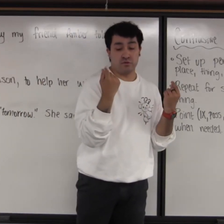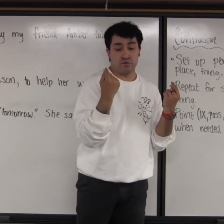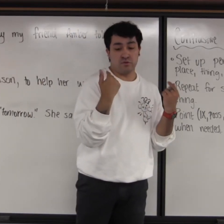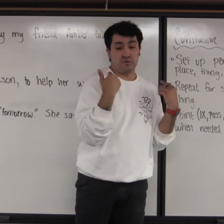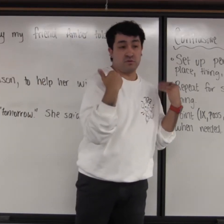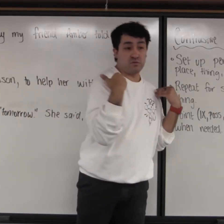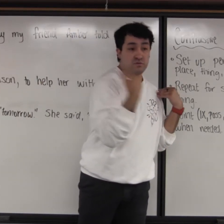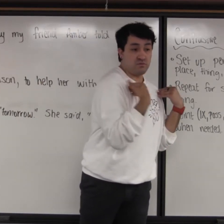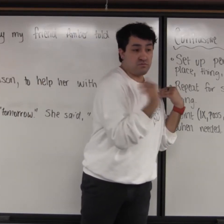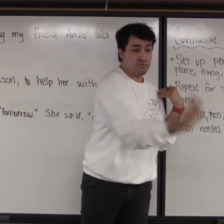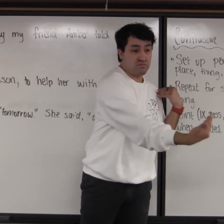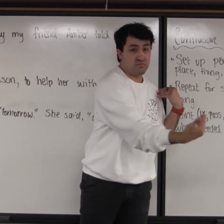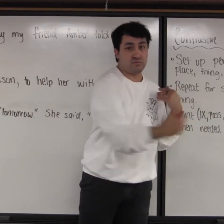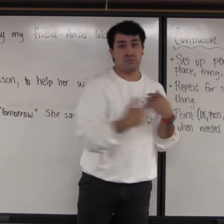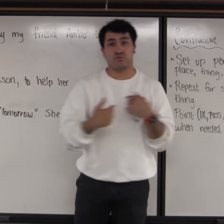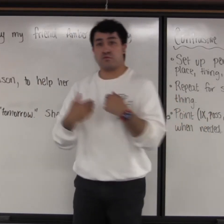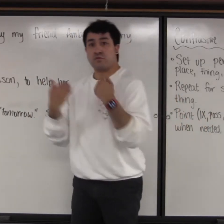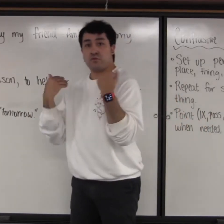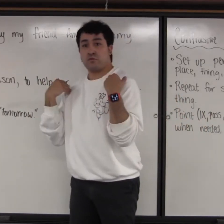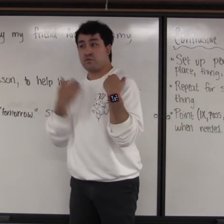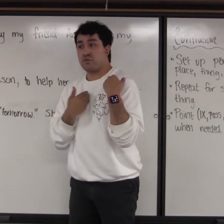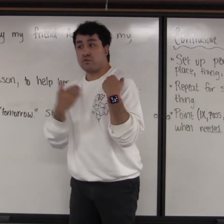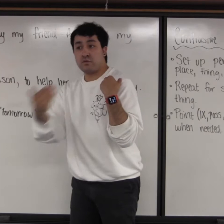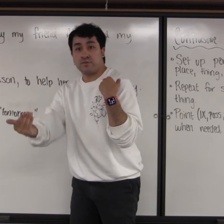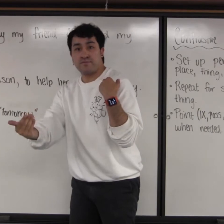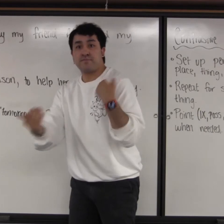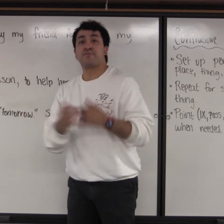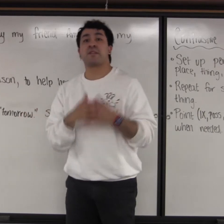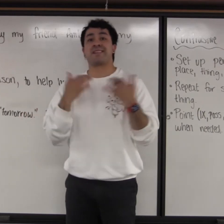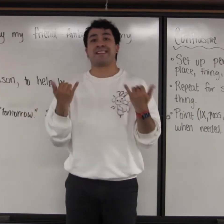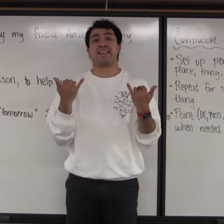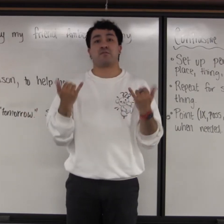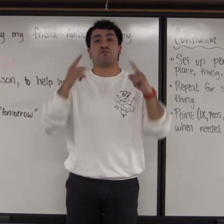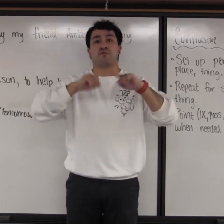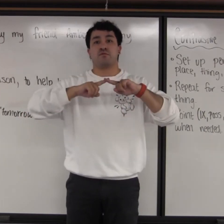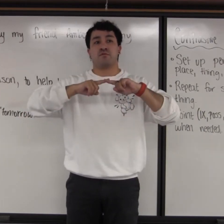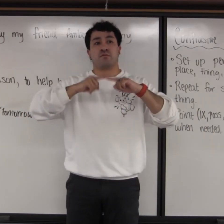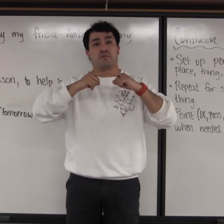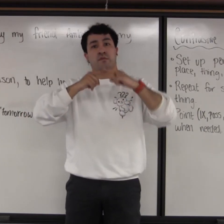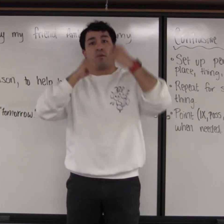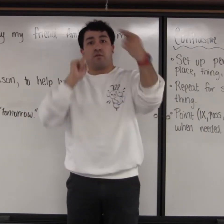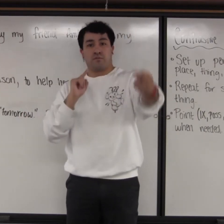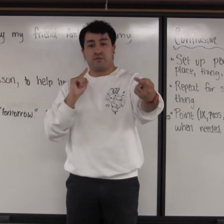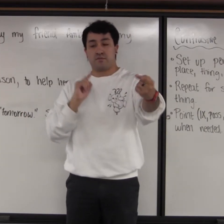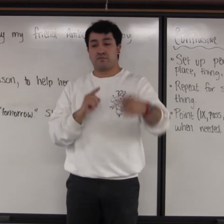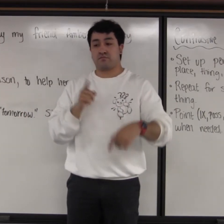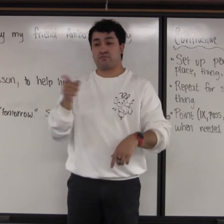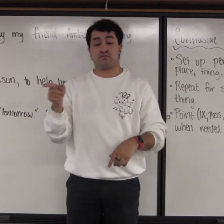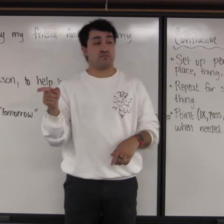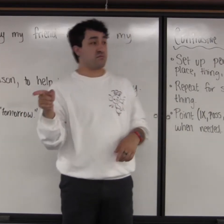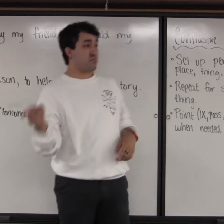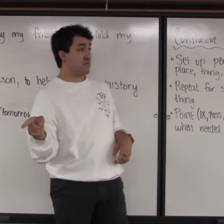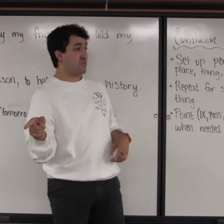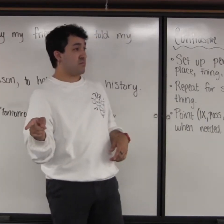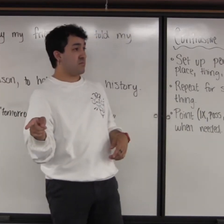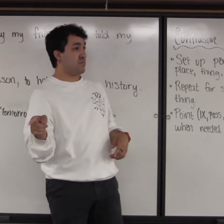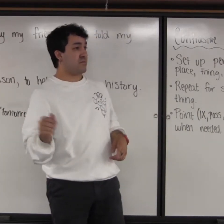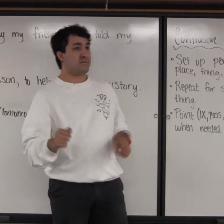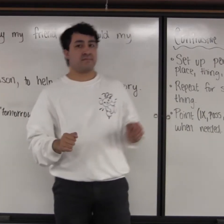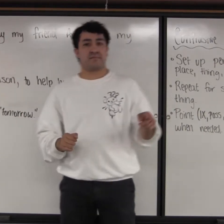using constructive structure, our shoulders were going outwards. So when I was setting something up to the right, my left shoulder was in the